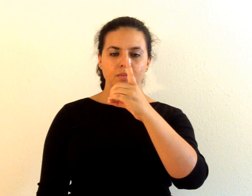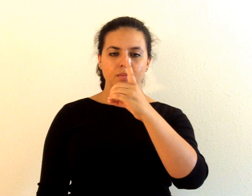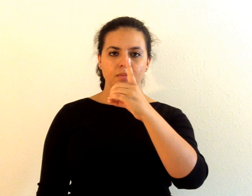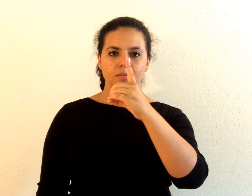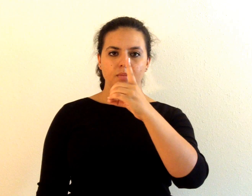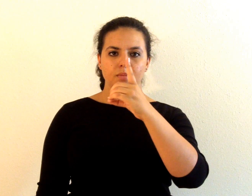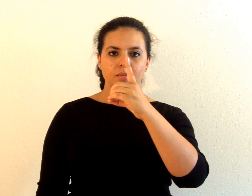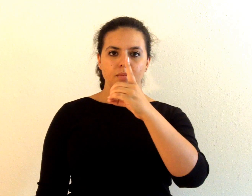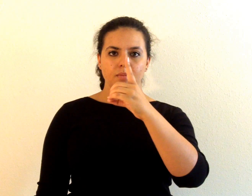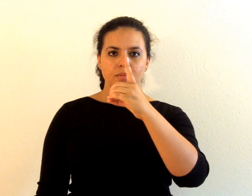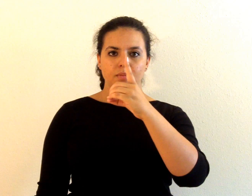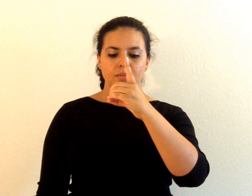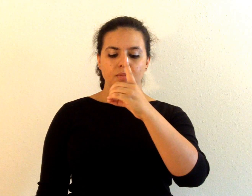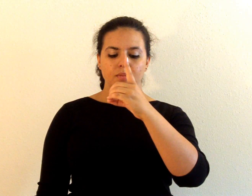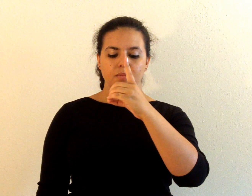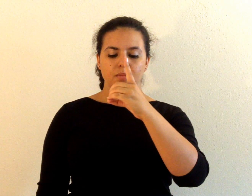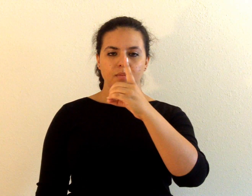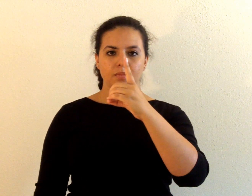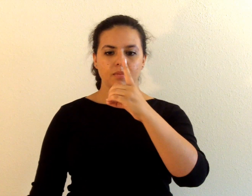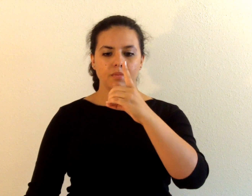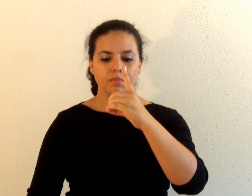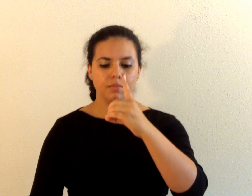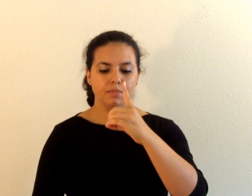see the D. And we have this board here to show you.